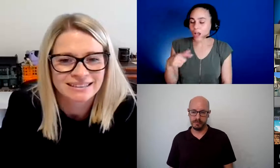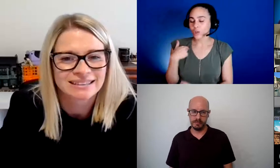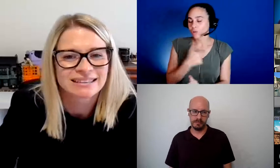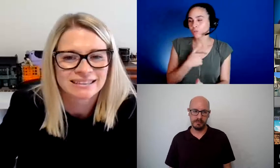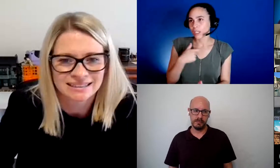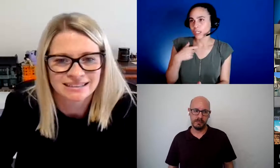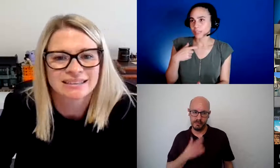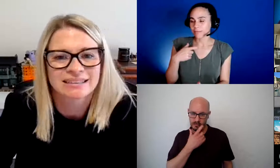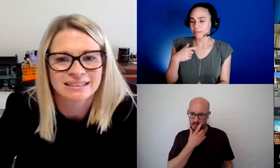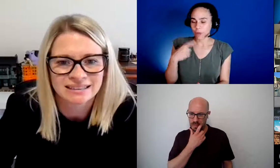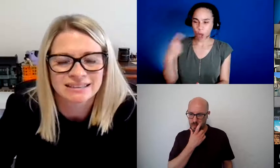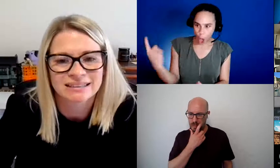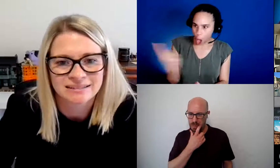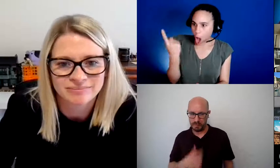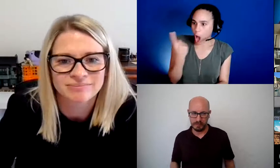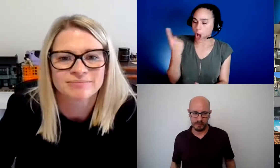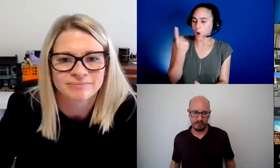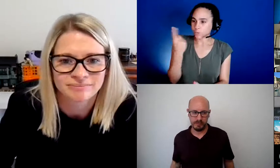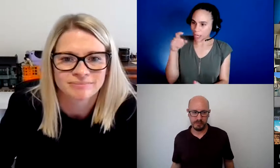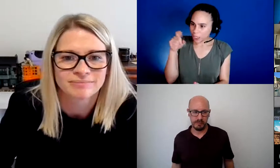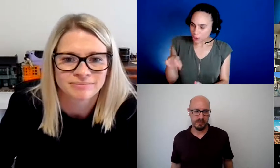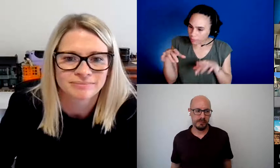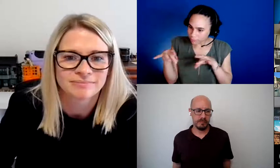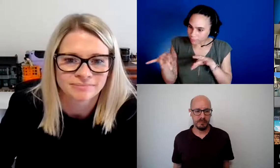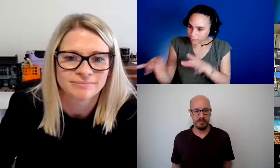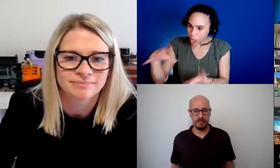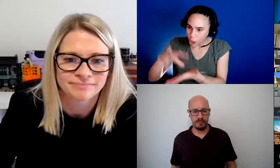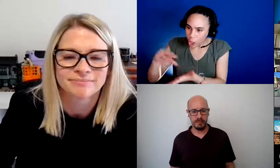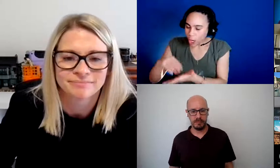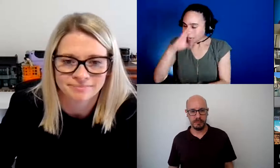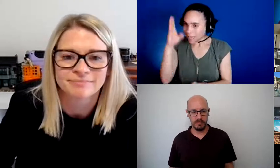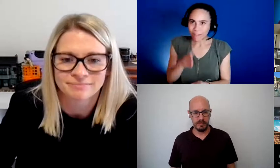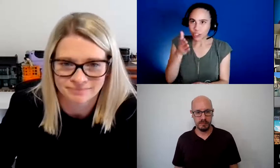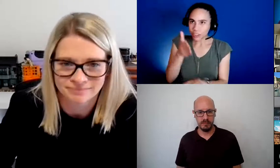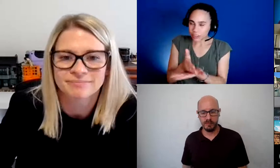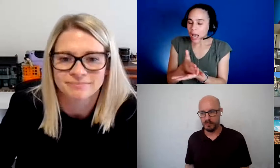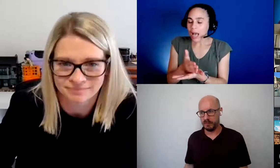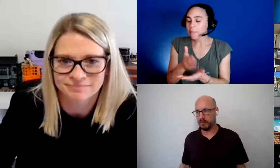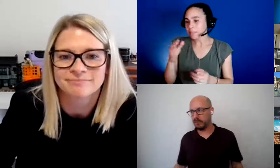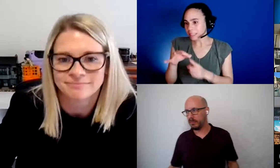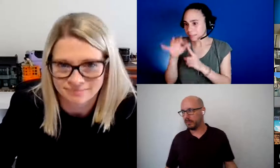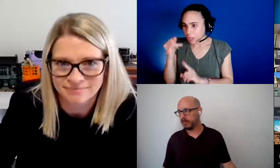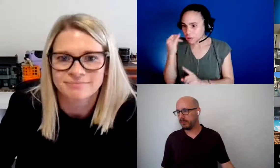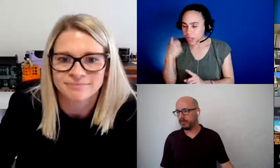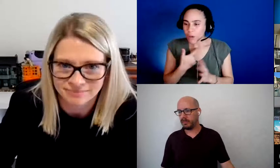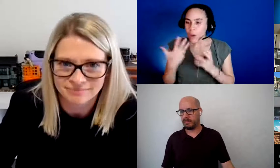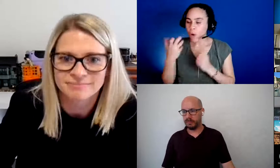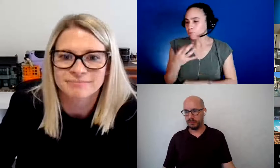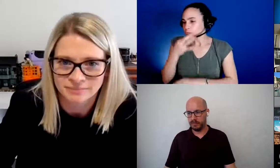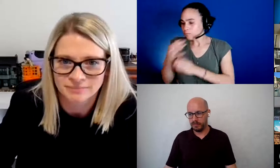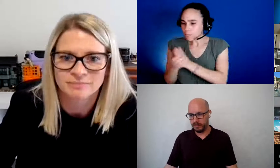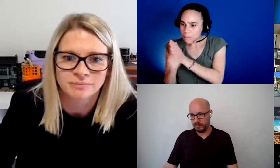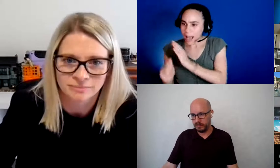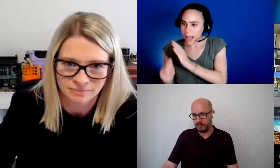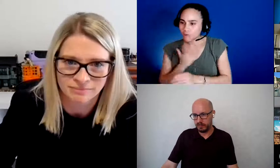in life, especially when we want to master, obviously, our professions. And then, of course, communicating to all the